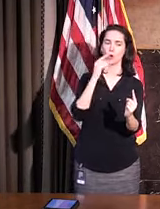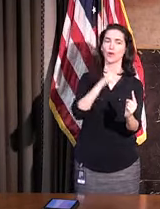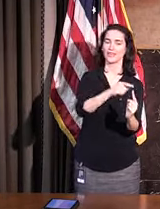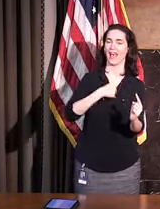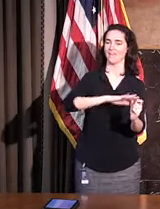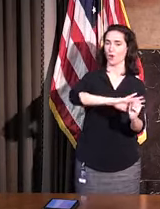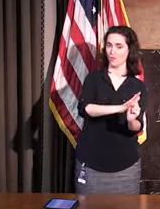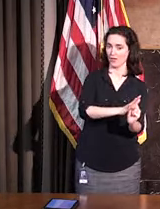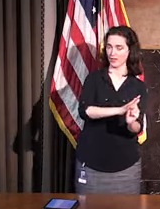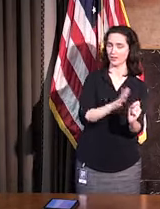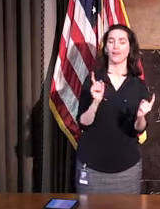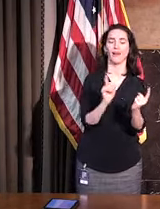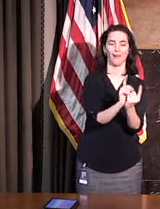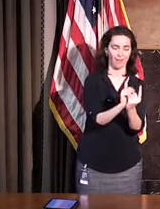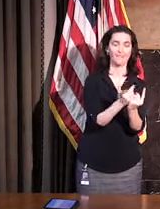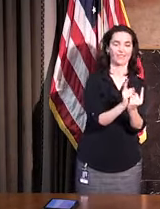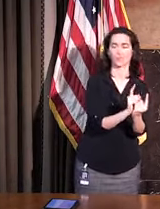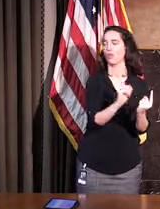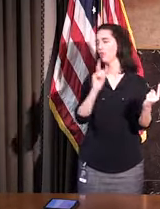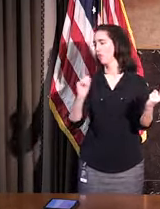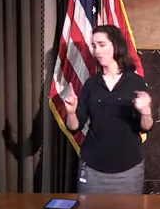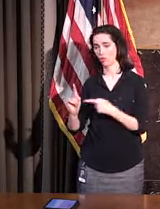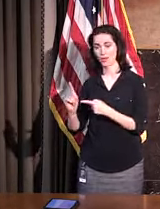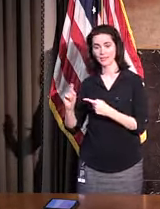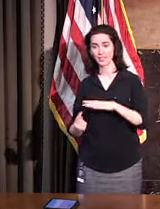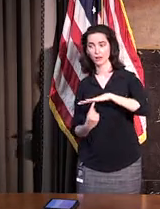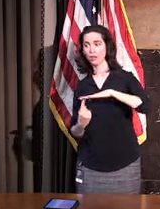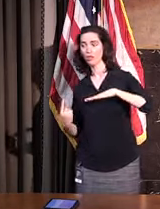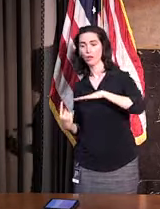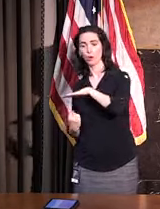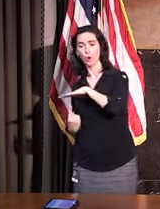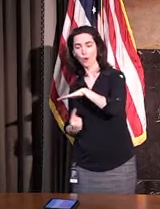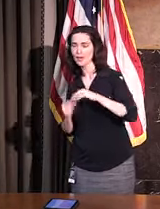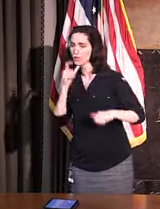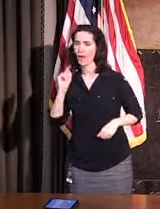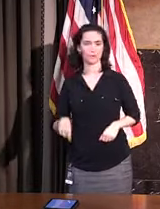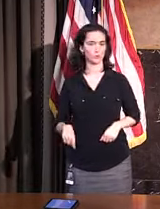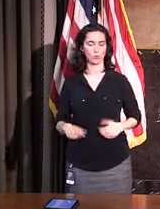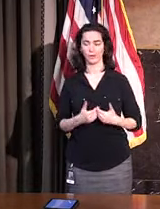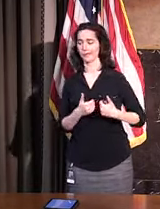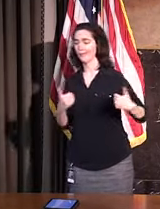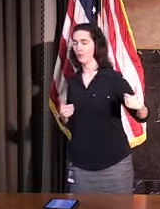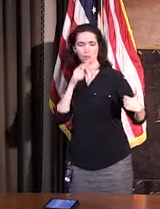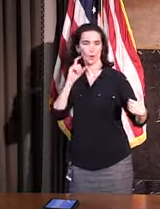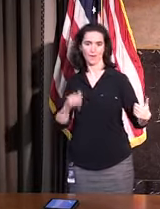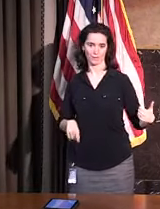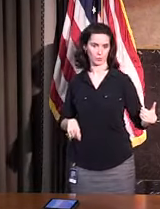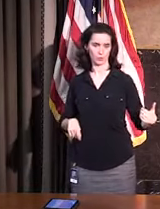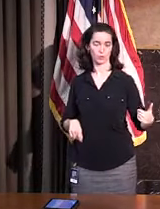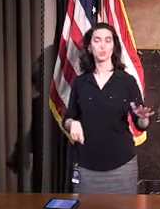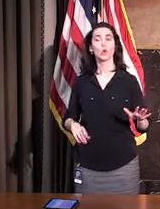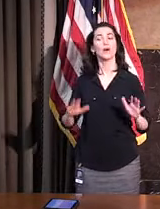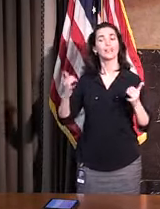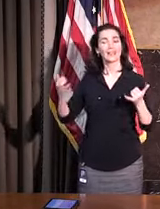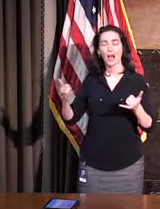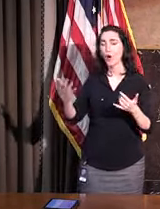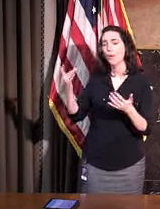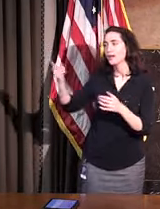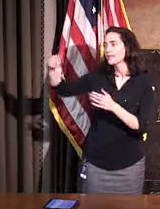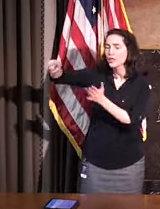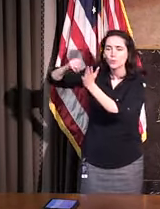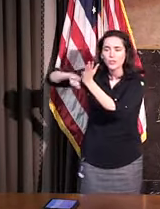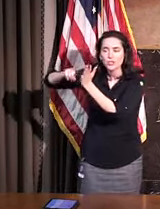quarantine. This is the result of really two things. Number one, there is now a growing body of evidence, not conclusive, but a growing body